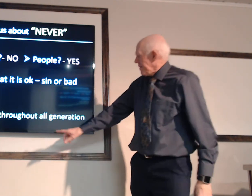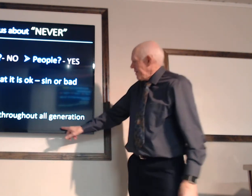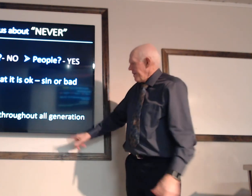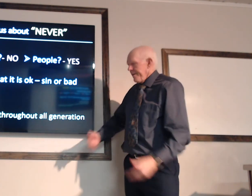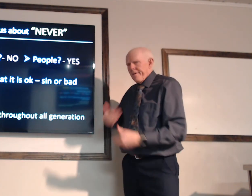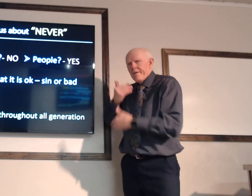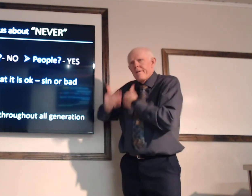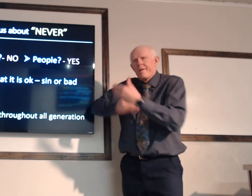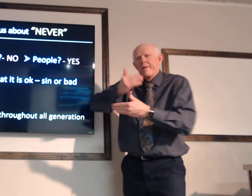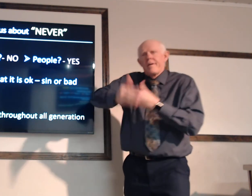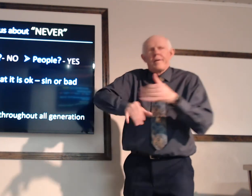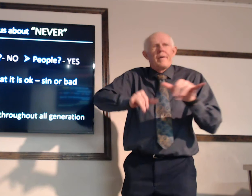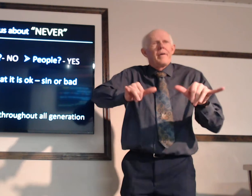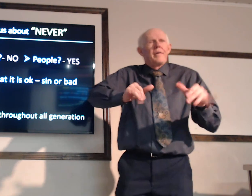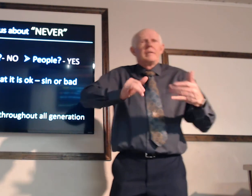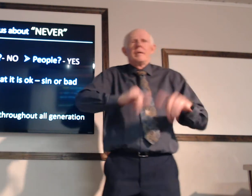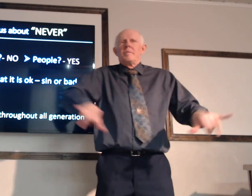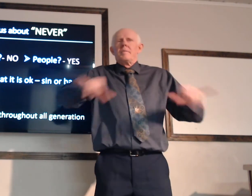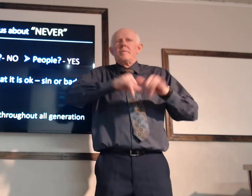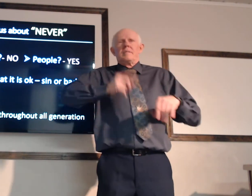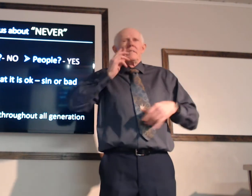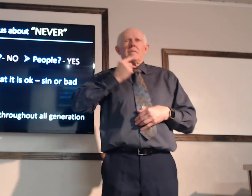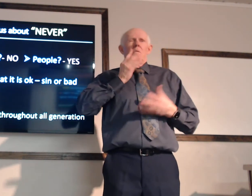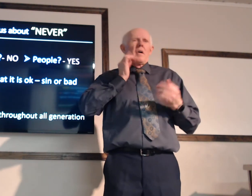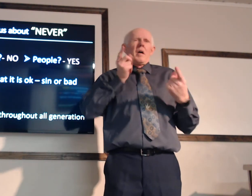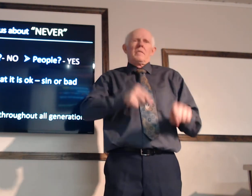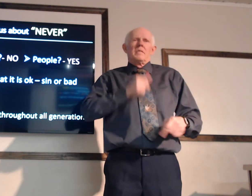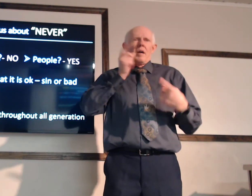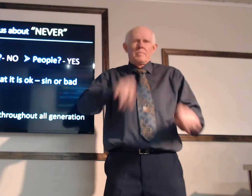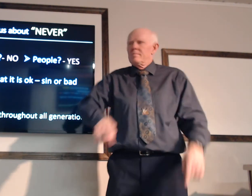For many generations, it's been the same.